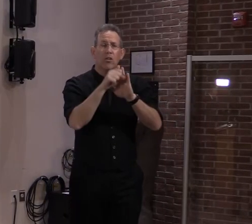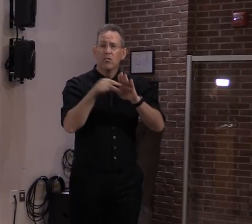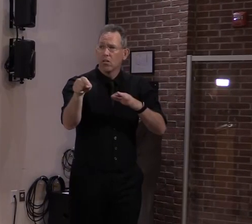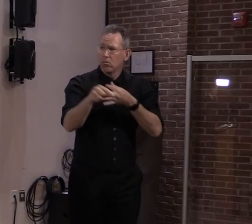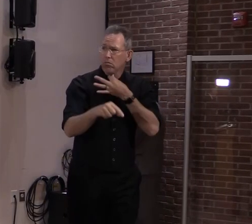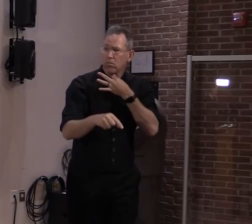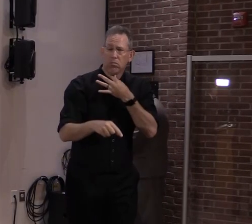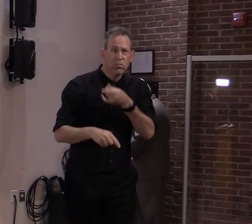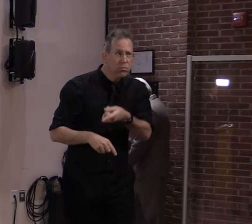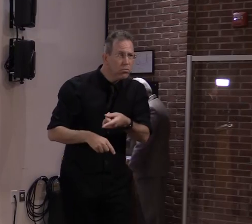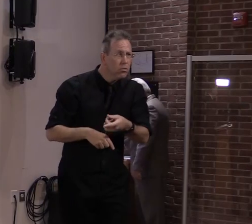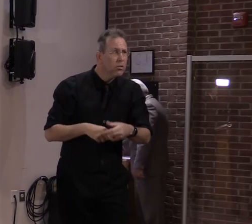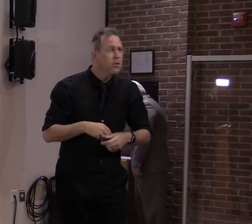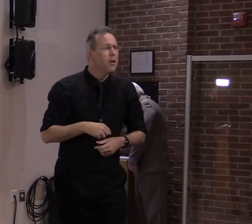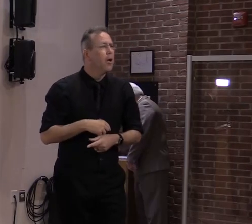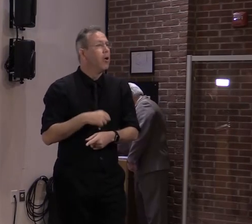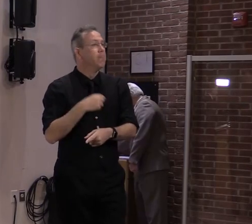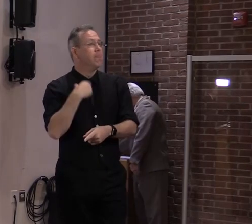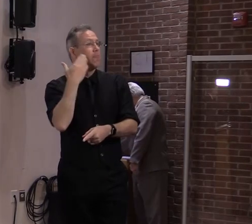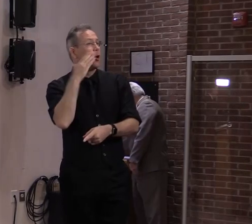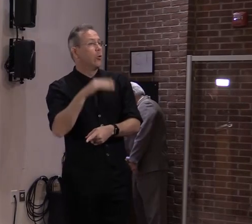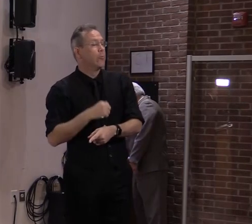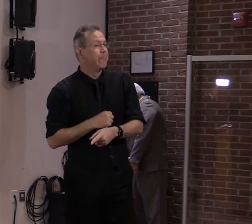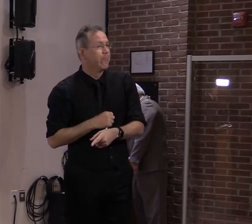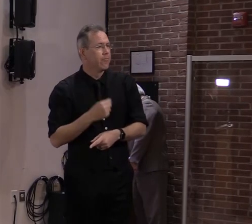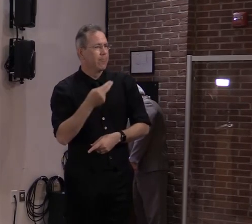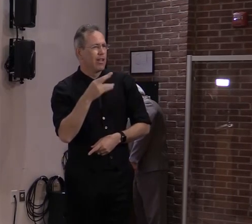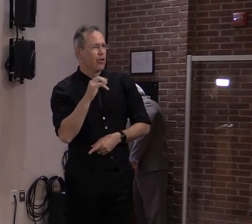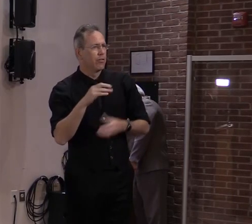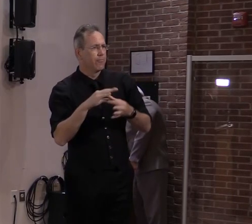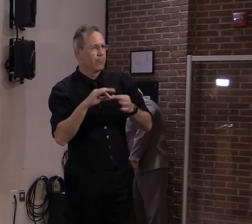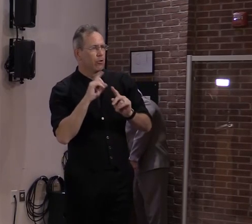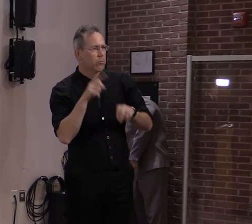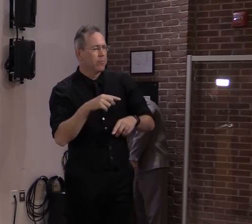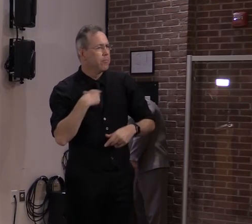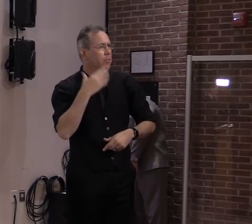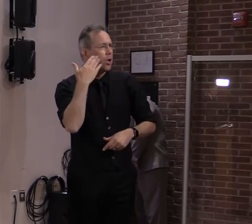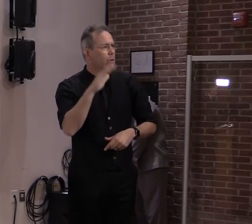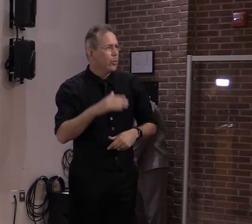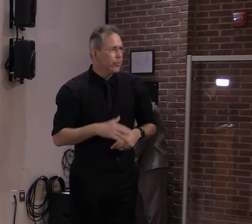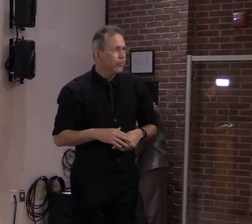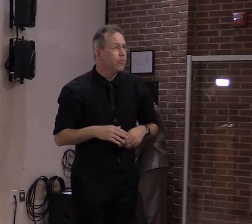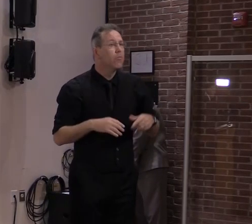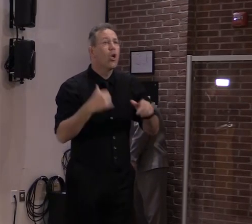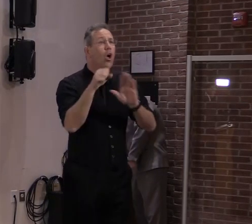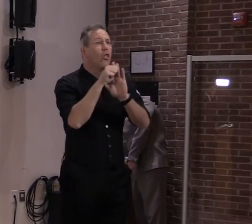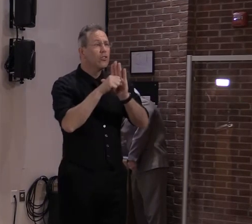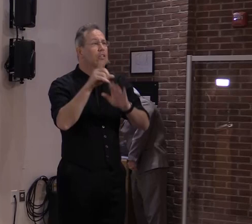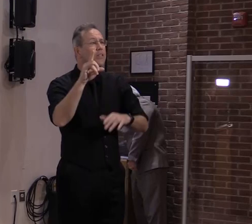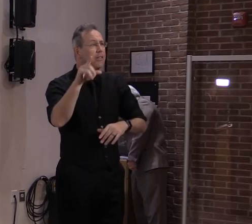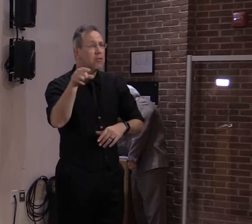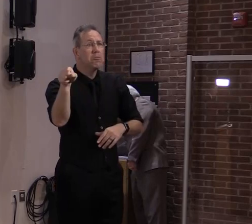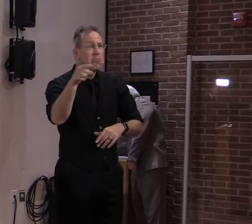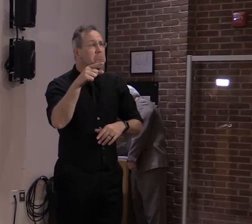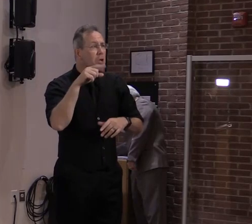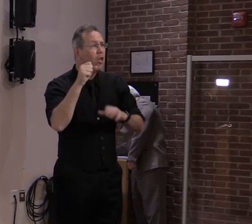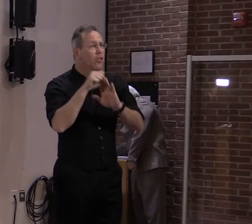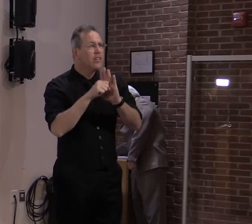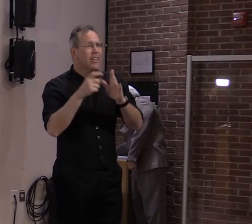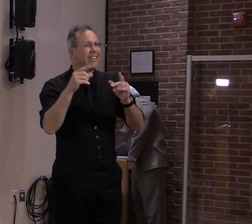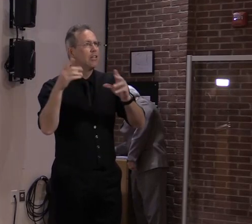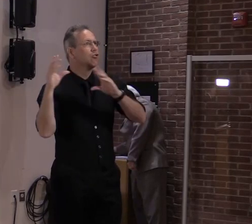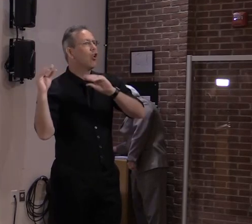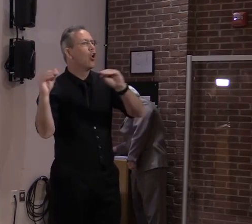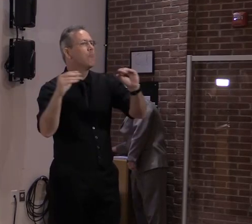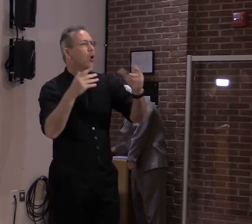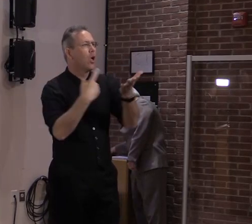other states are extremely concerned about this and have had regular conversations with the U.S. Department of Labor to try to